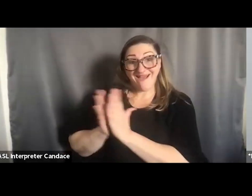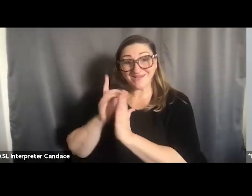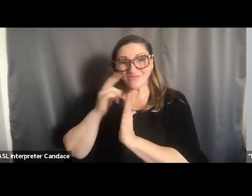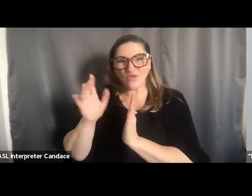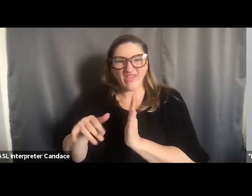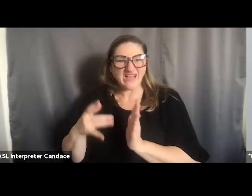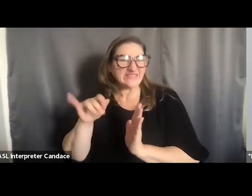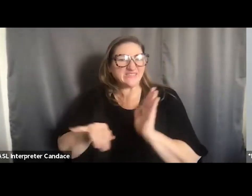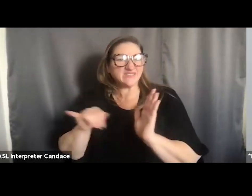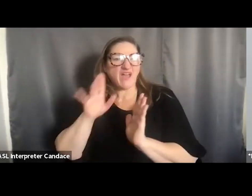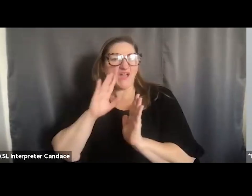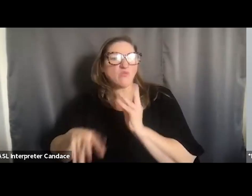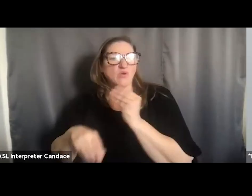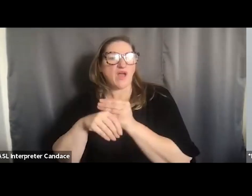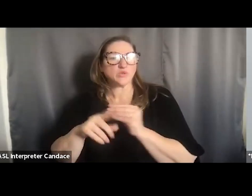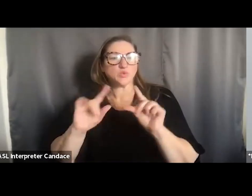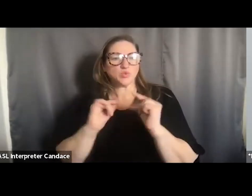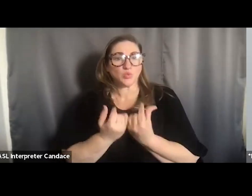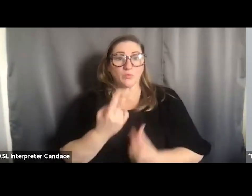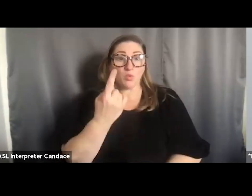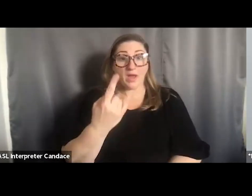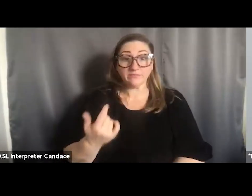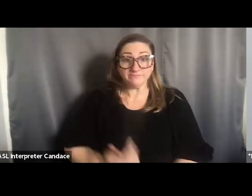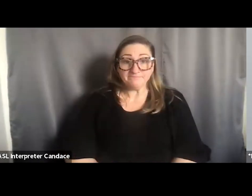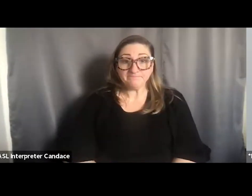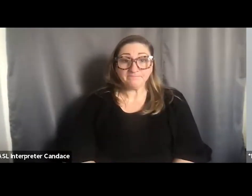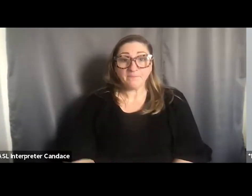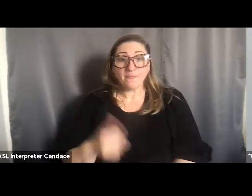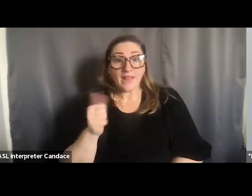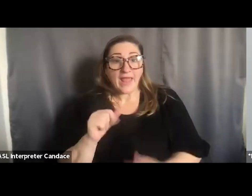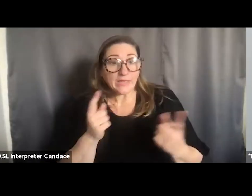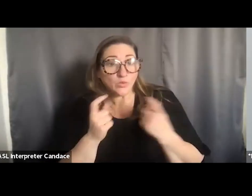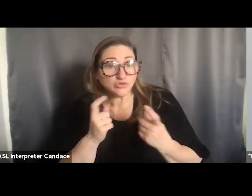main room and we'll move you. With that, do we have any questions before we begin?